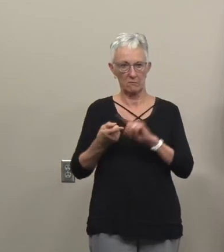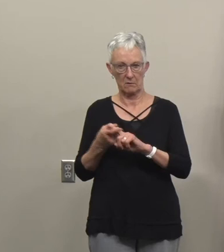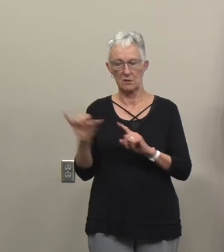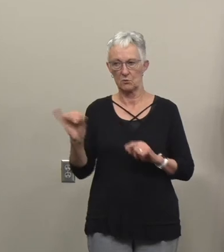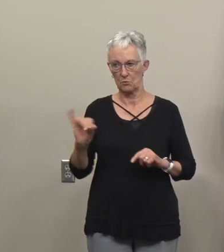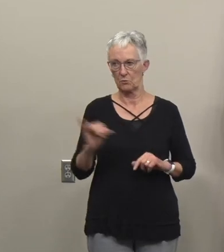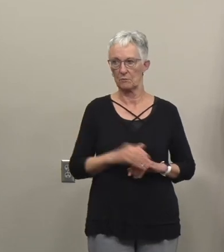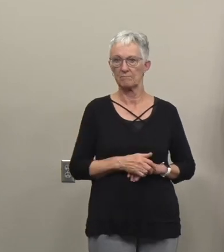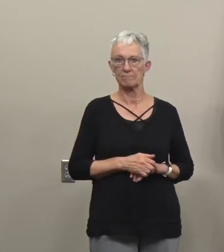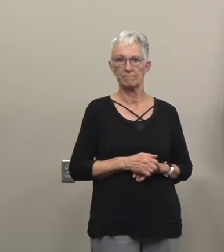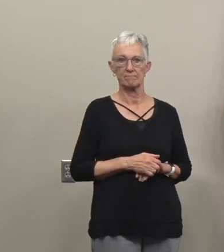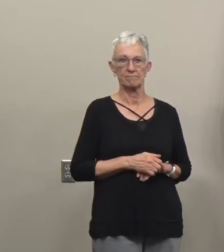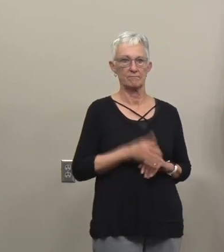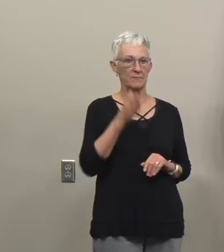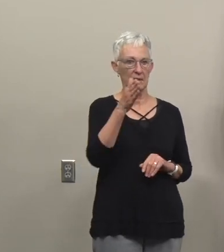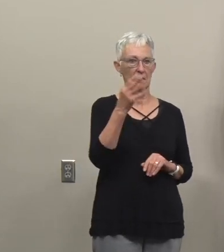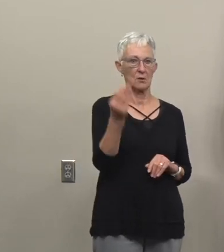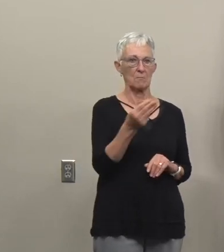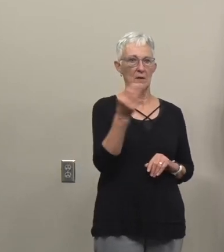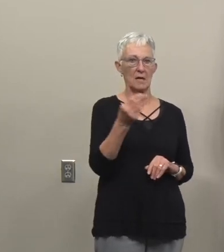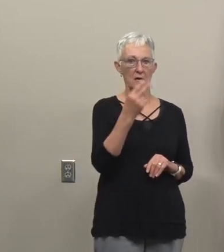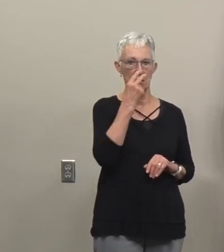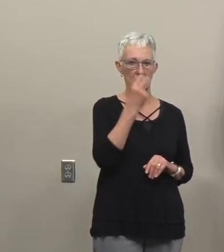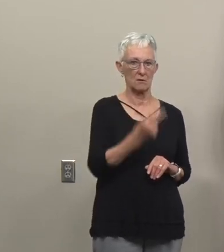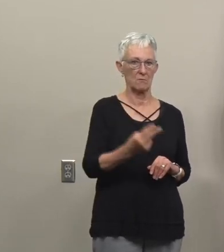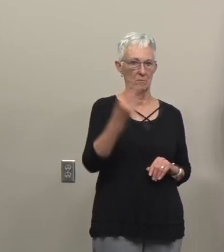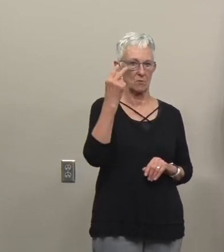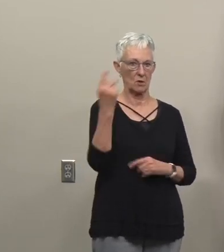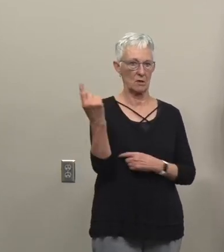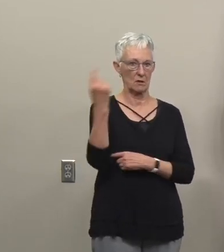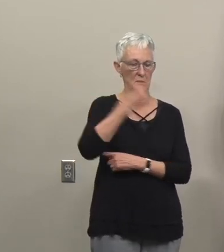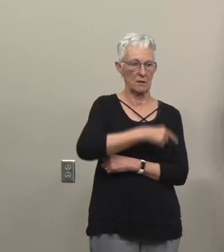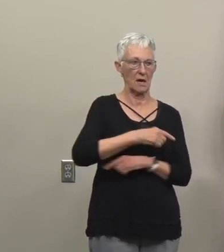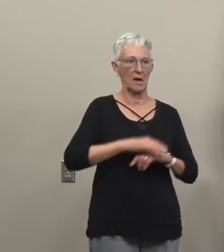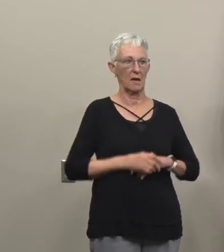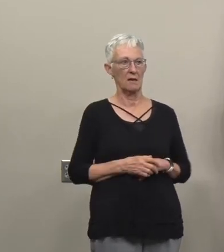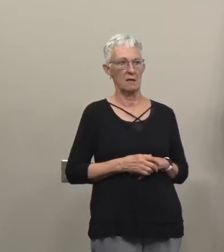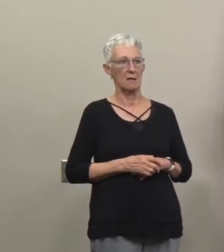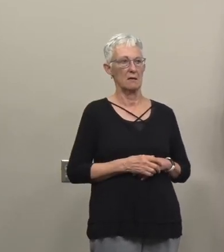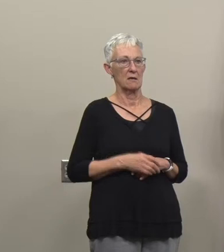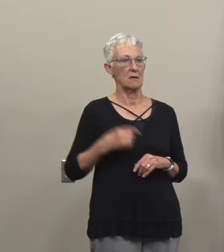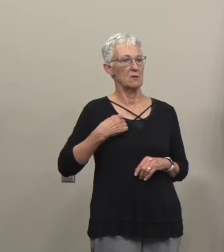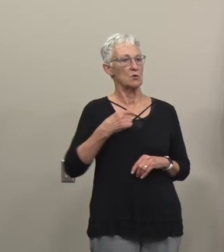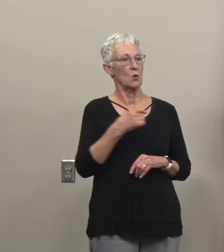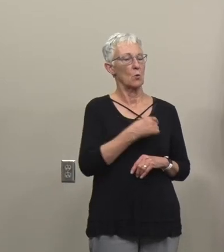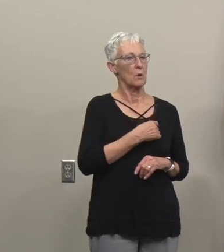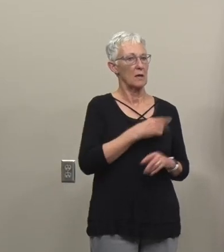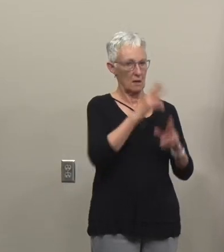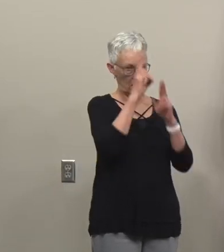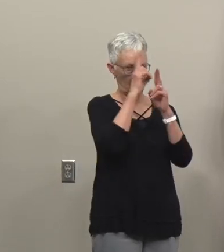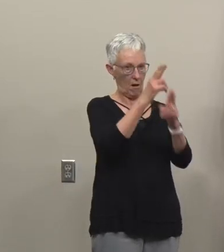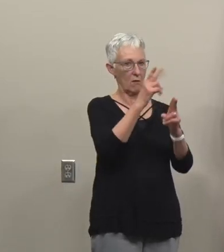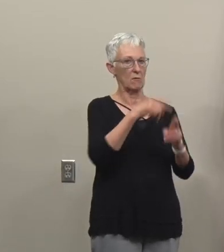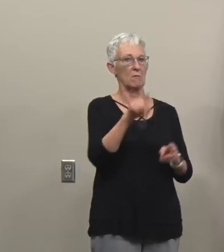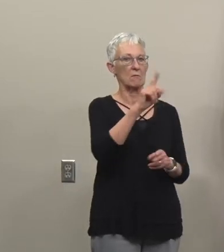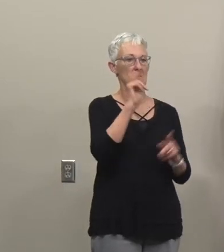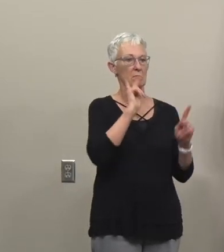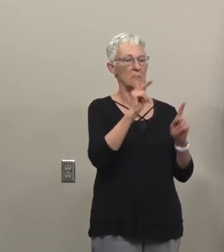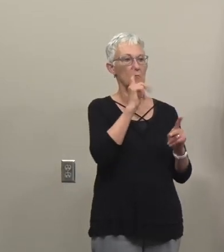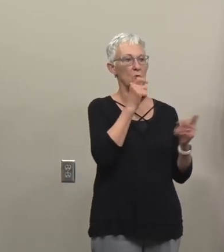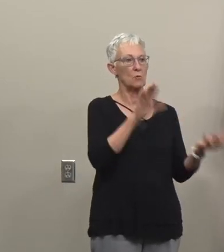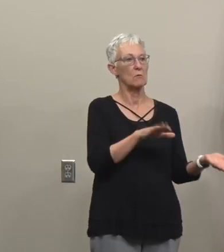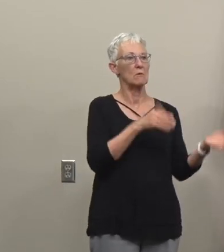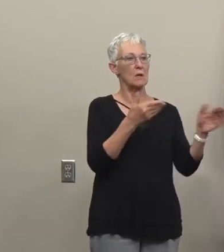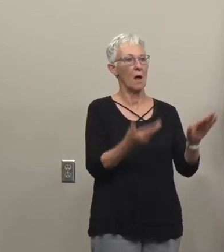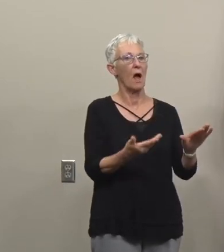Finally, Monday is Memorial Day, and it's a day of remembrance for those who have made the ultimate sacrifice for our country. Our community